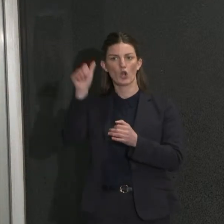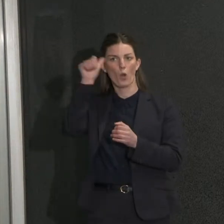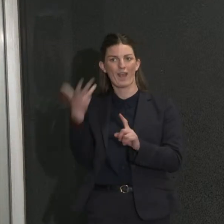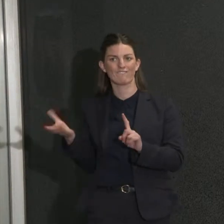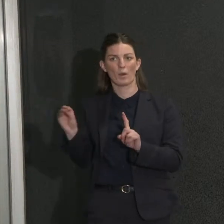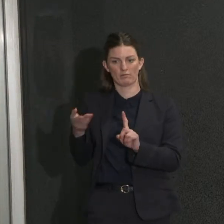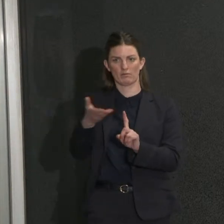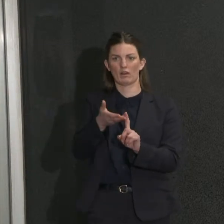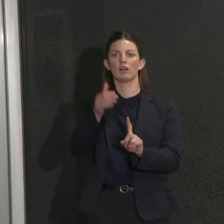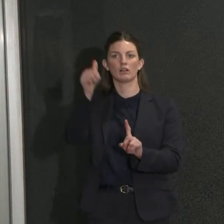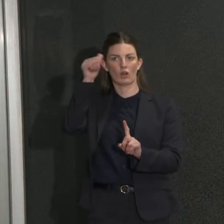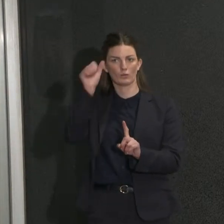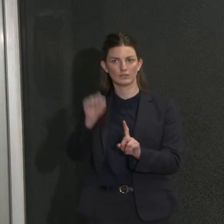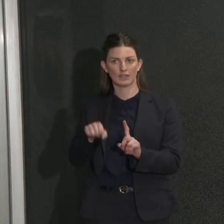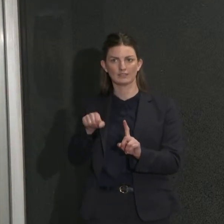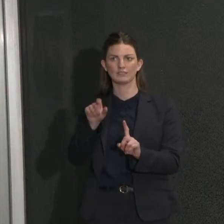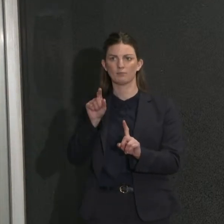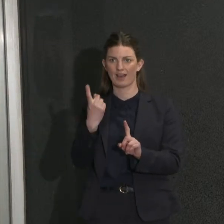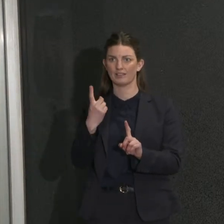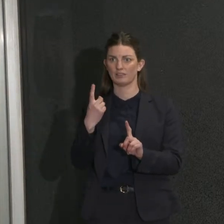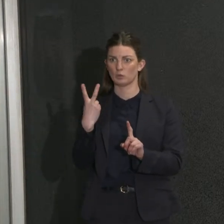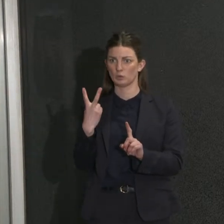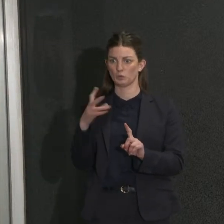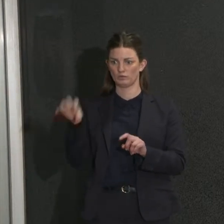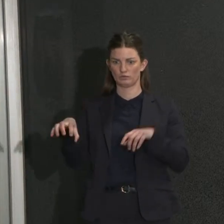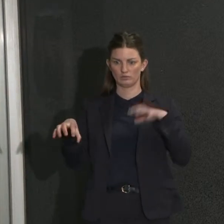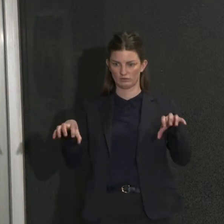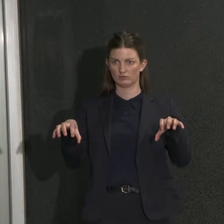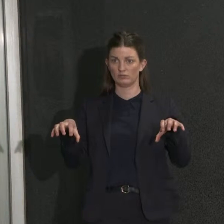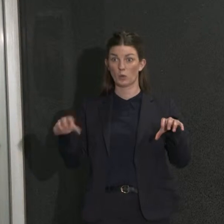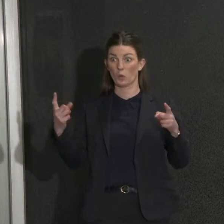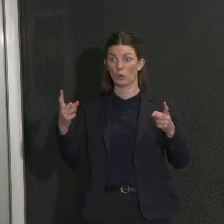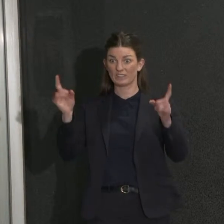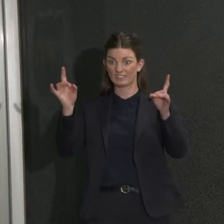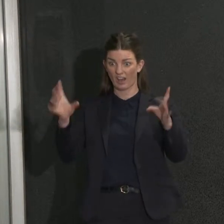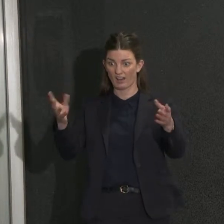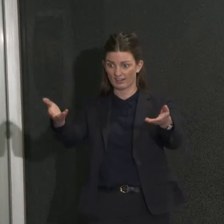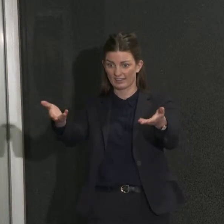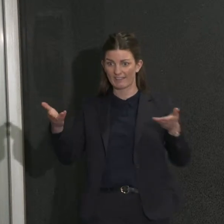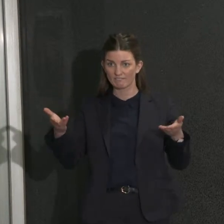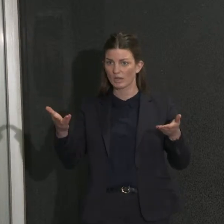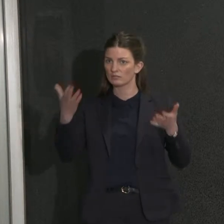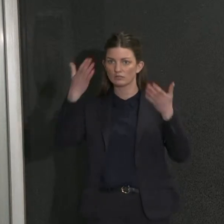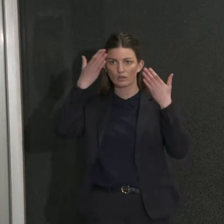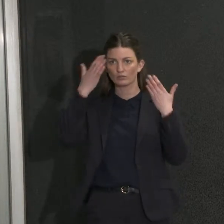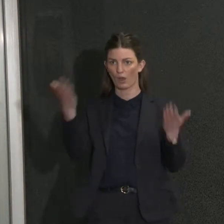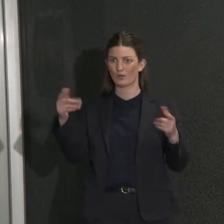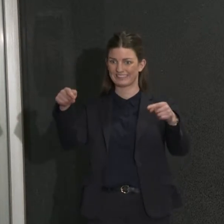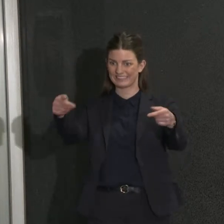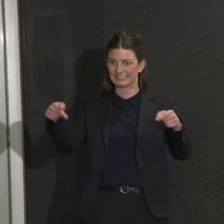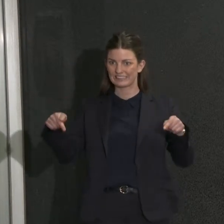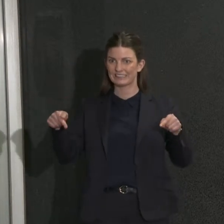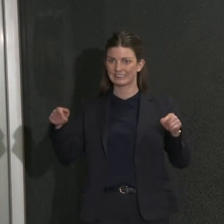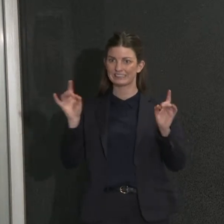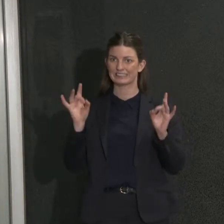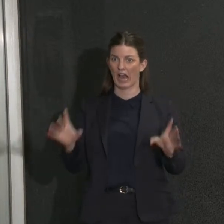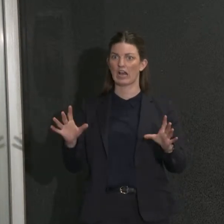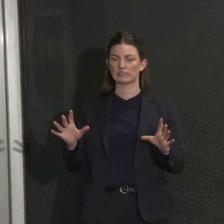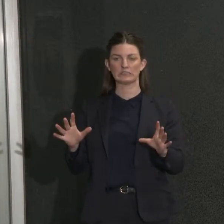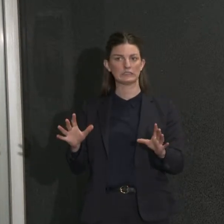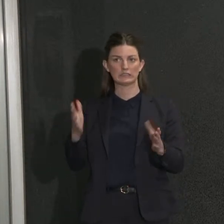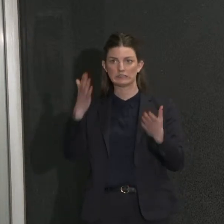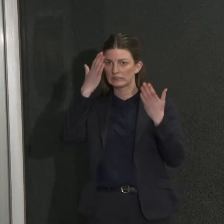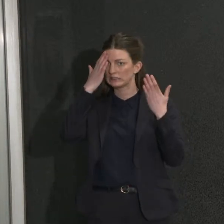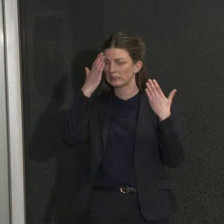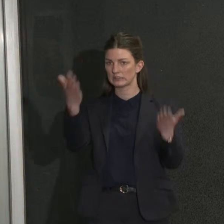but they are linked to 2 outbreaks and we don't know where those 2 outbreaks started. So there are mystery cases that sit behind this. The